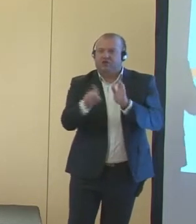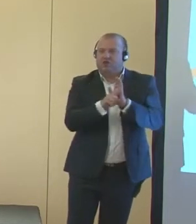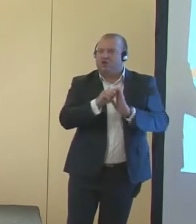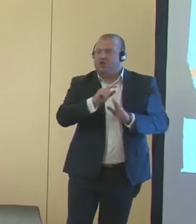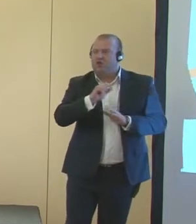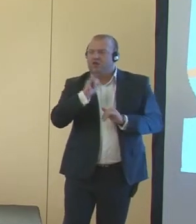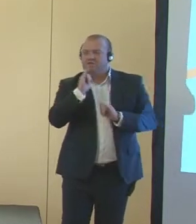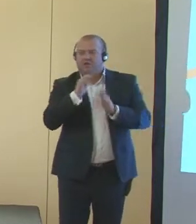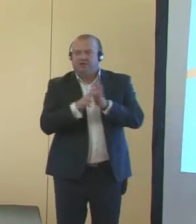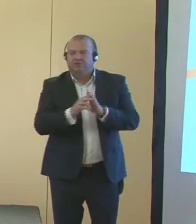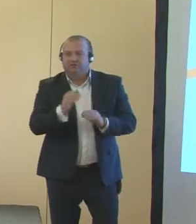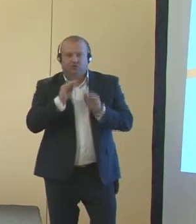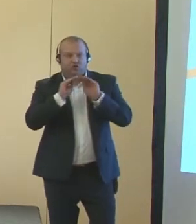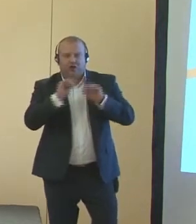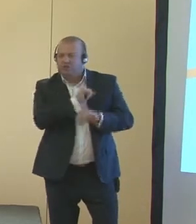Hello.